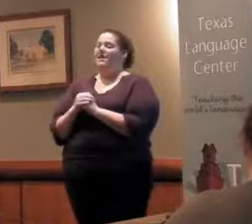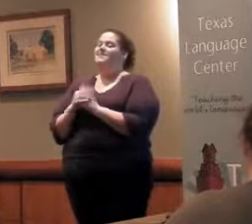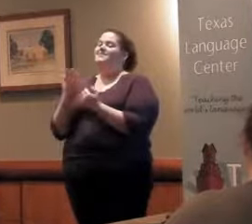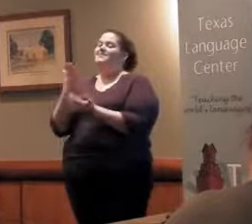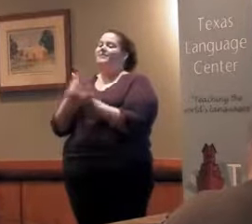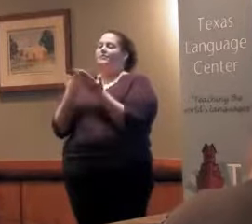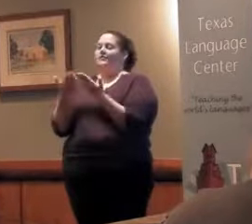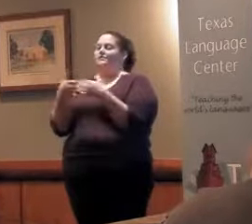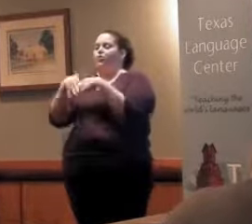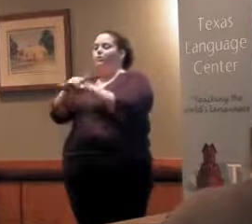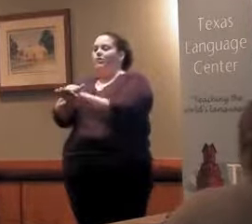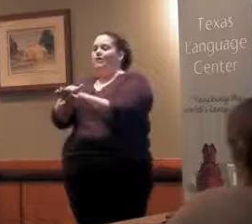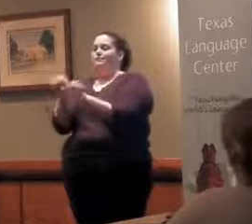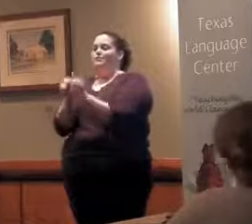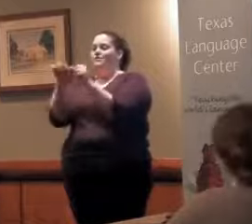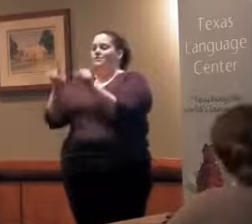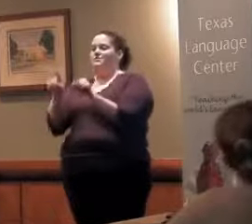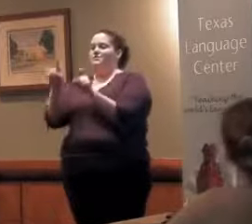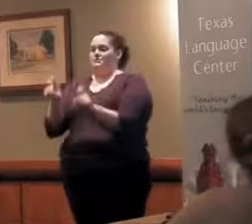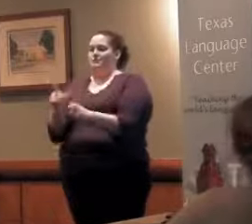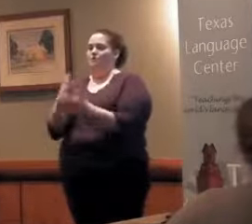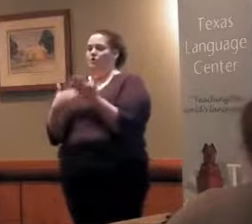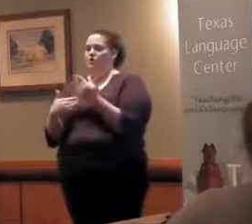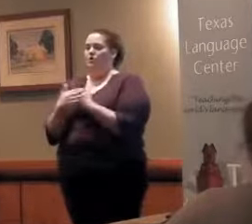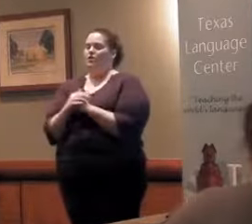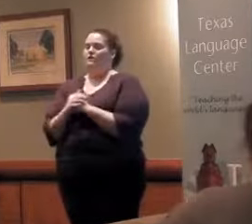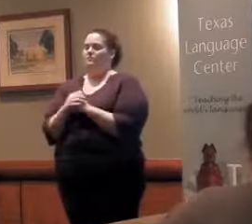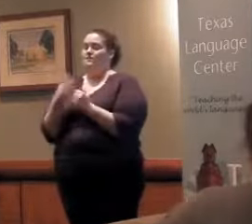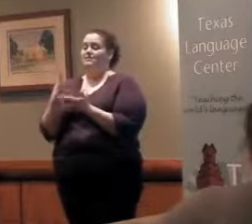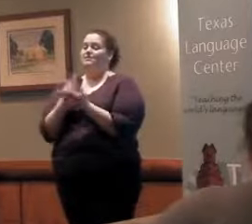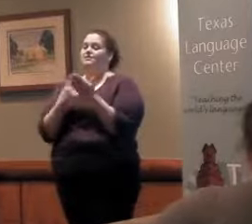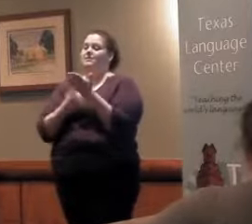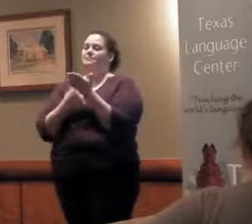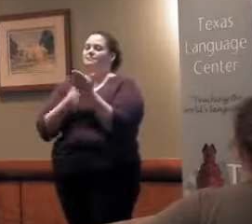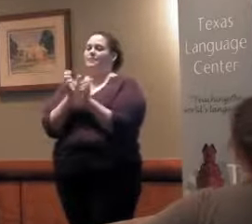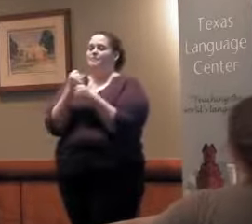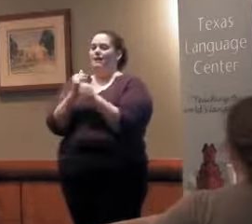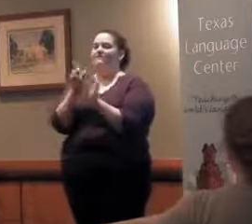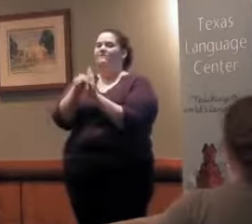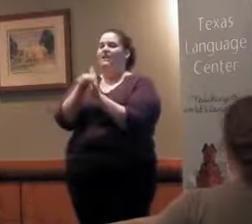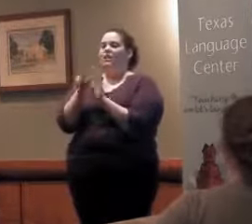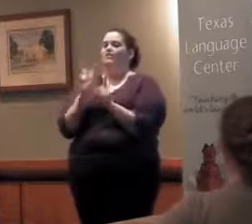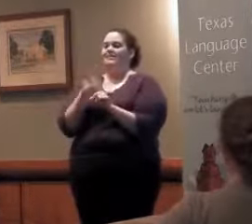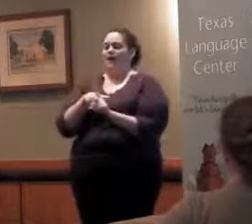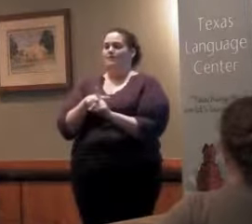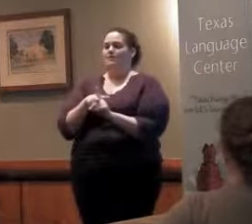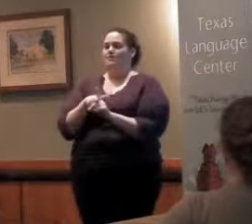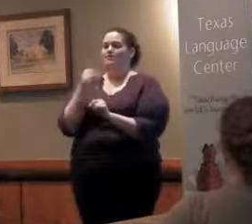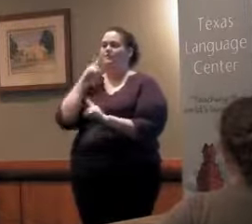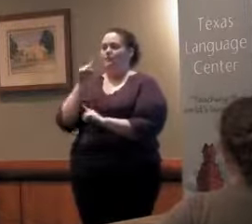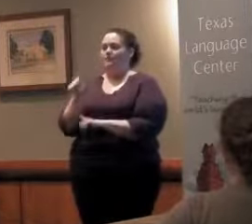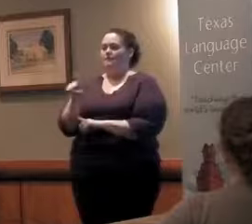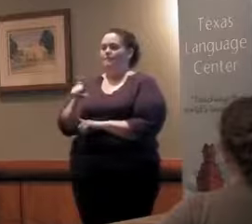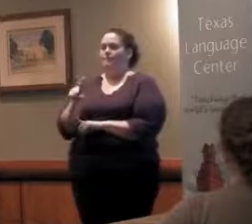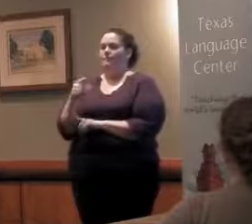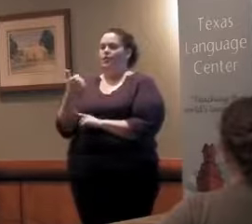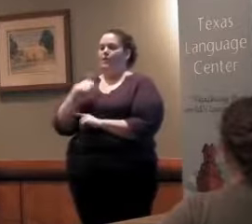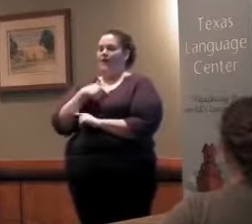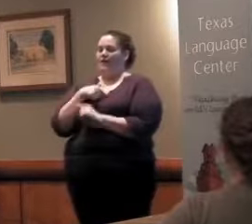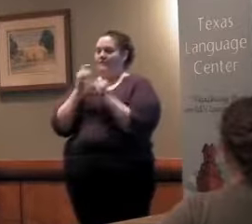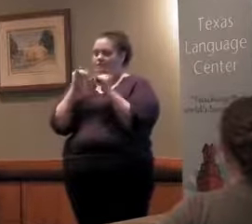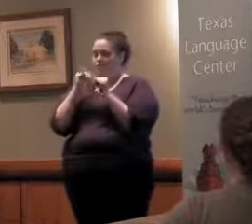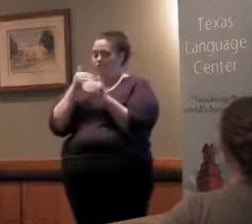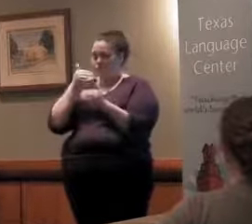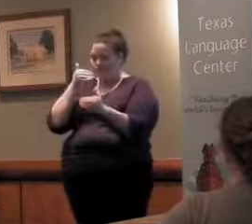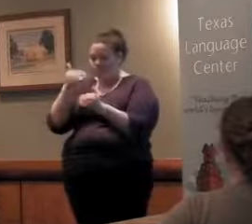with the assessment piece that I mentioned earlier. They sometimes create video assignments. We have created step-by-step instructions for the students